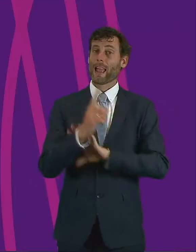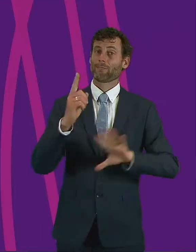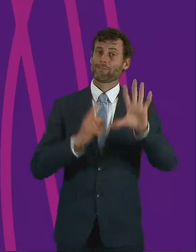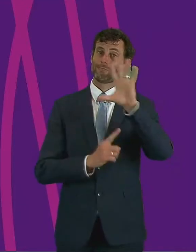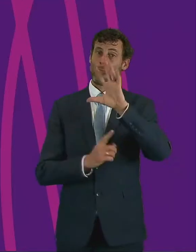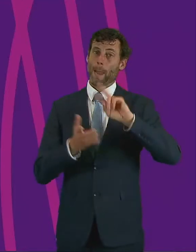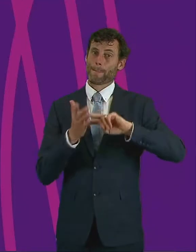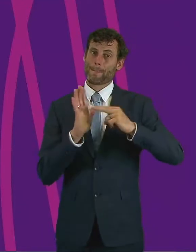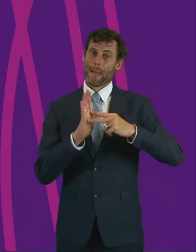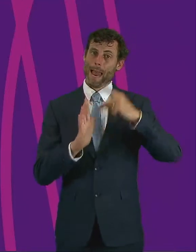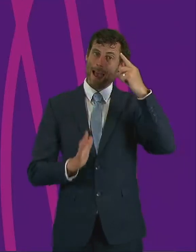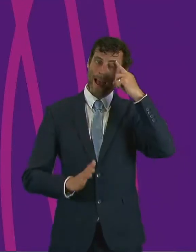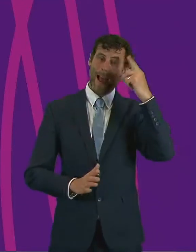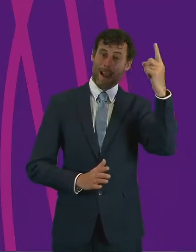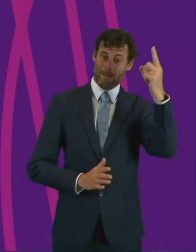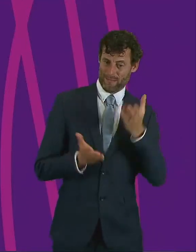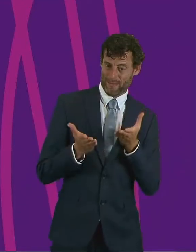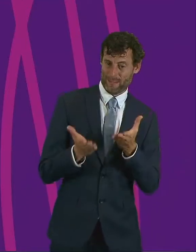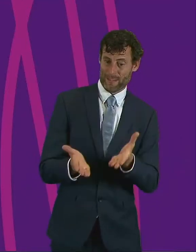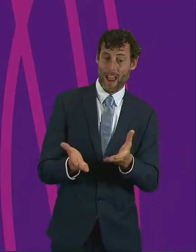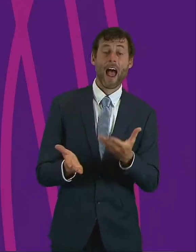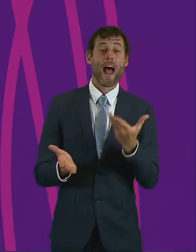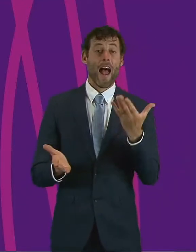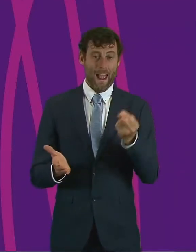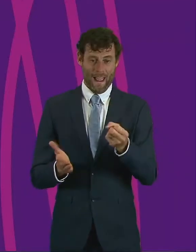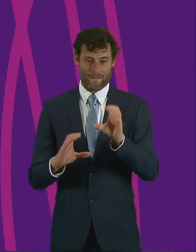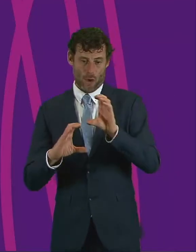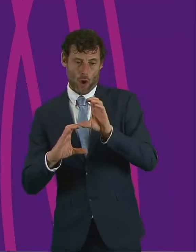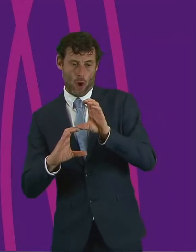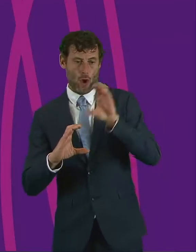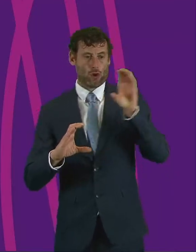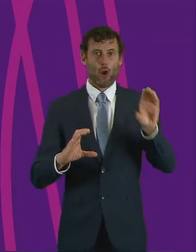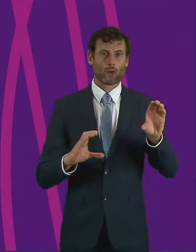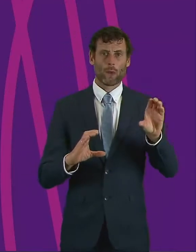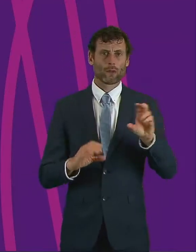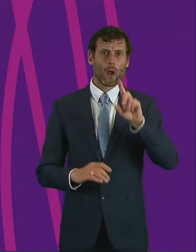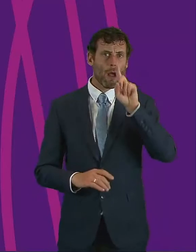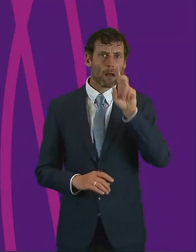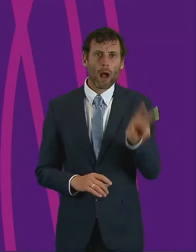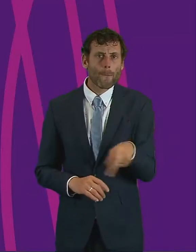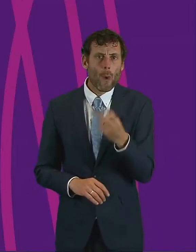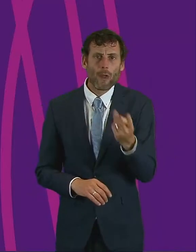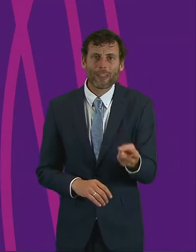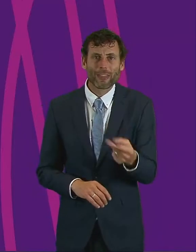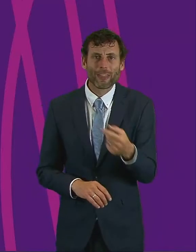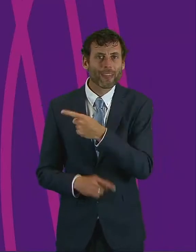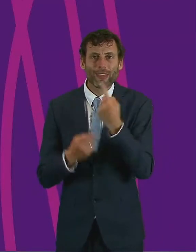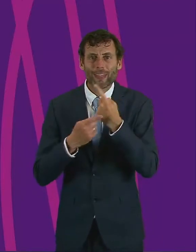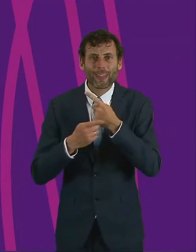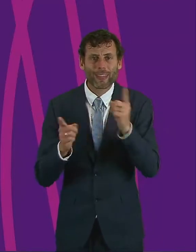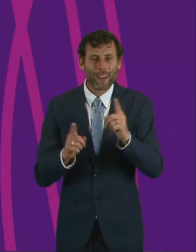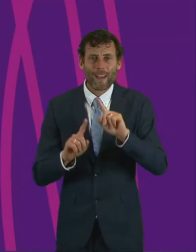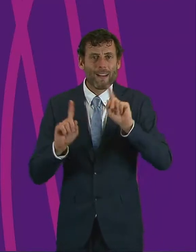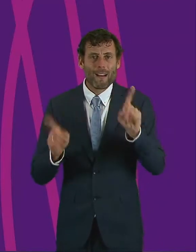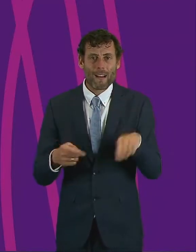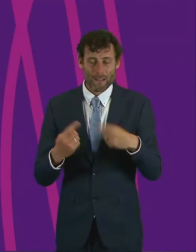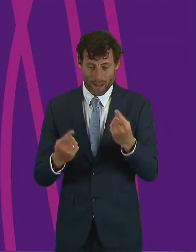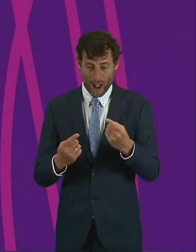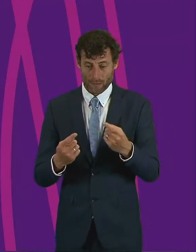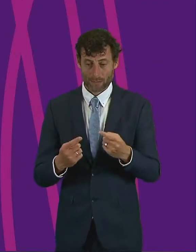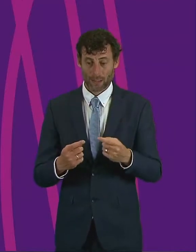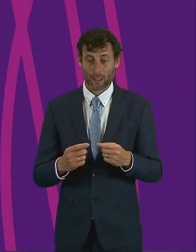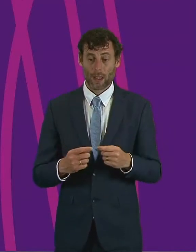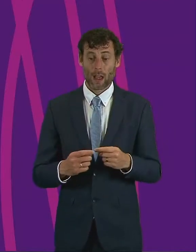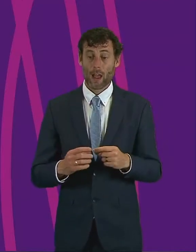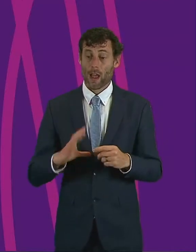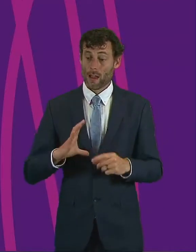initiative and generating consequentials cannot be true. You cannot have both of those facts existing together. And I hope